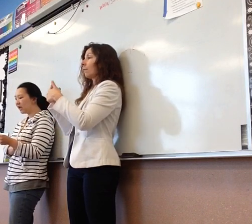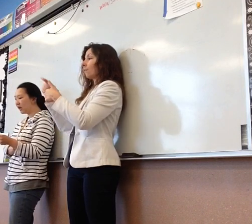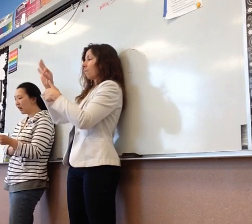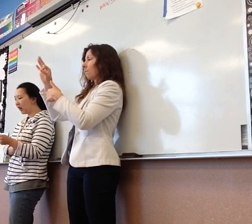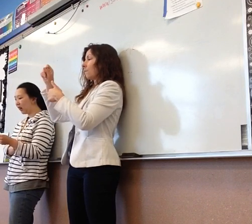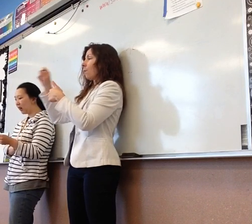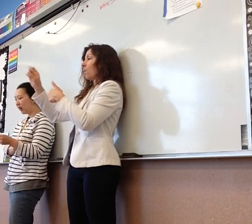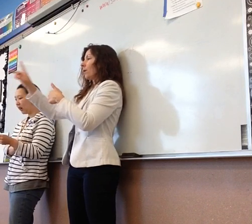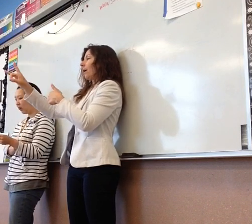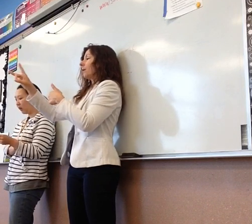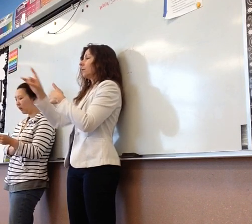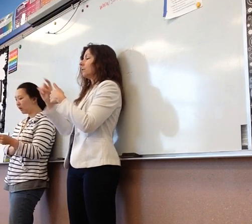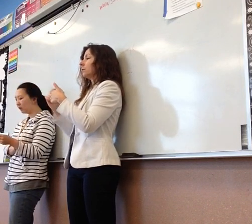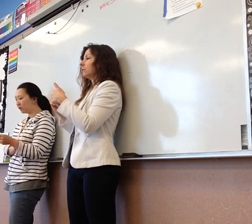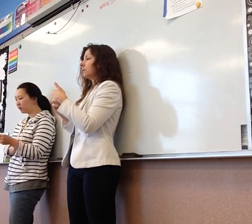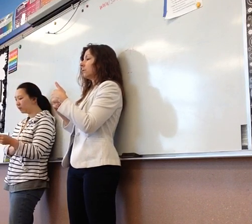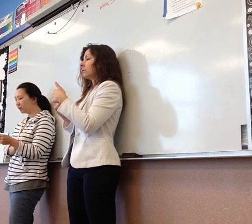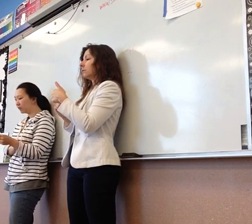9-8,